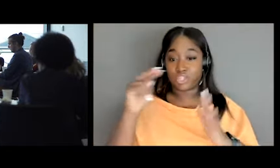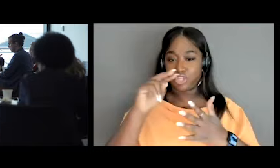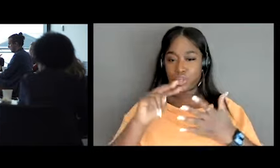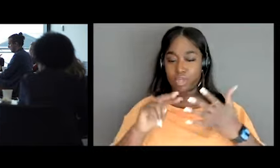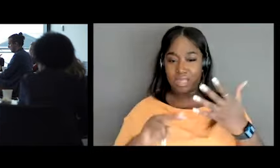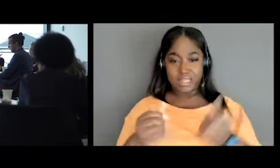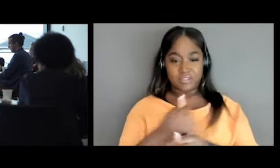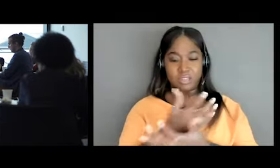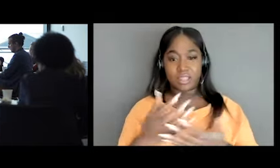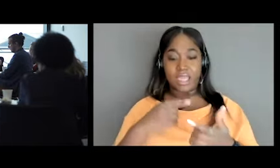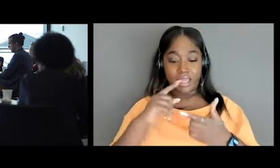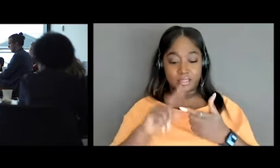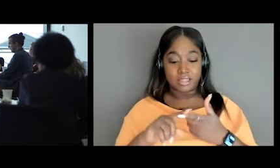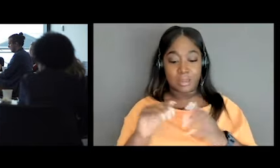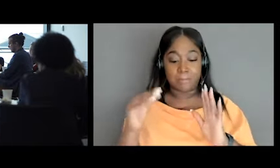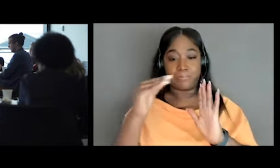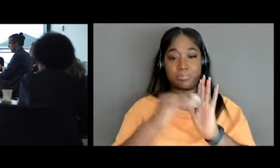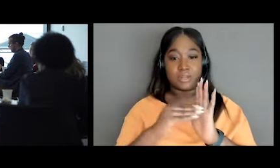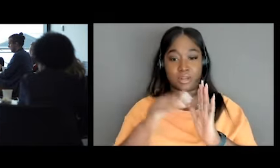on that continuum, and maybe it's even,